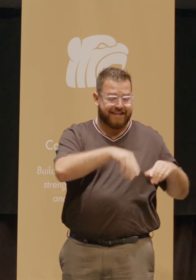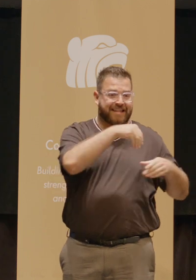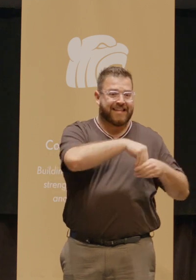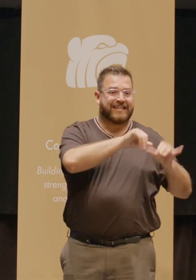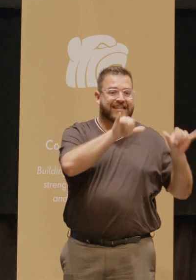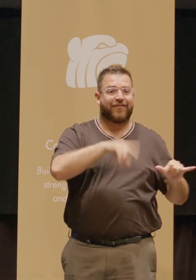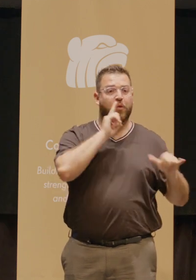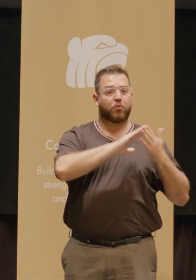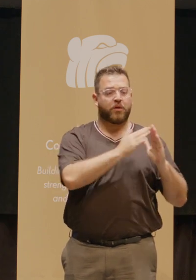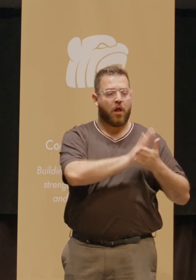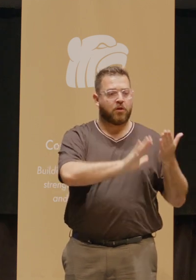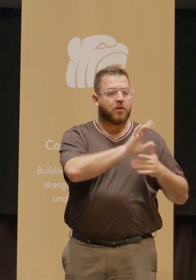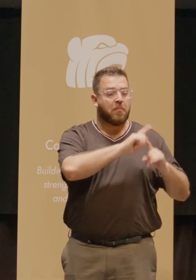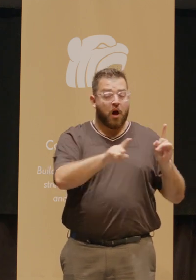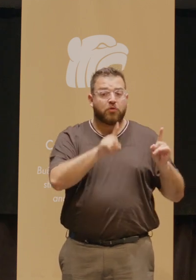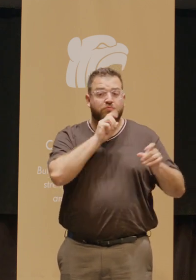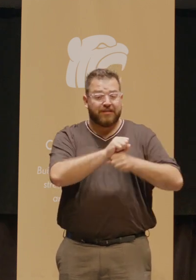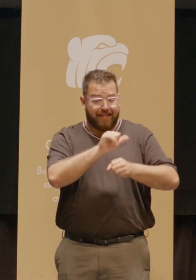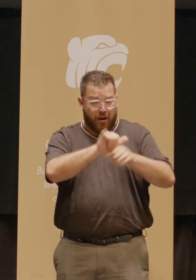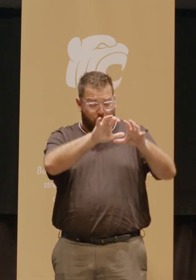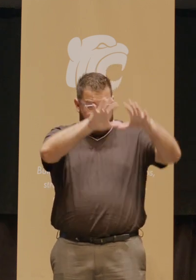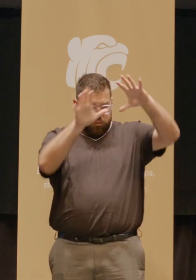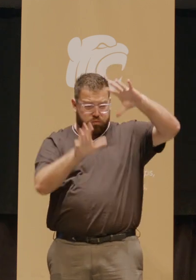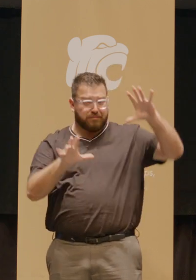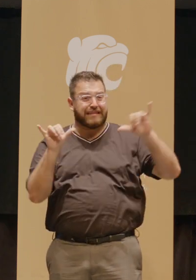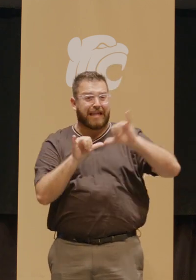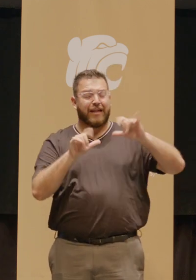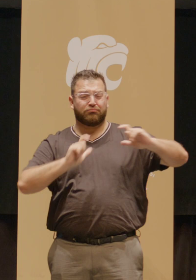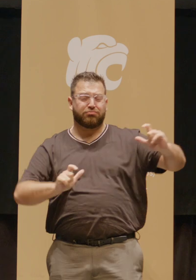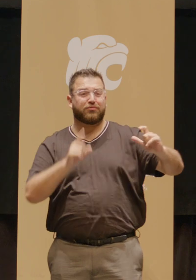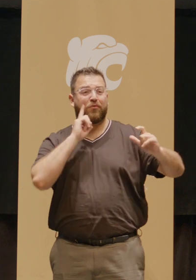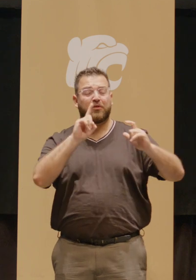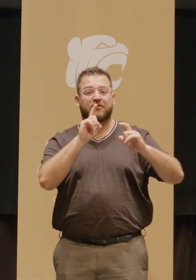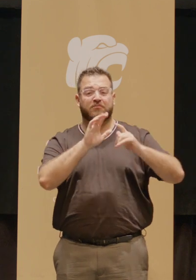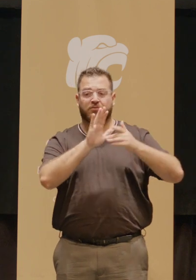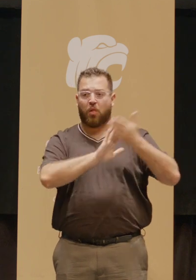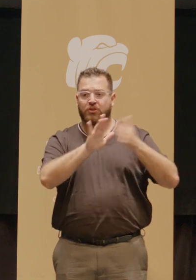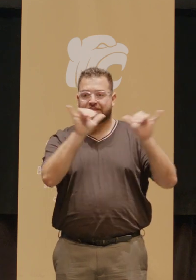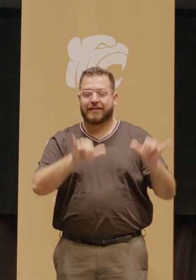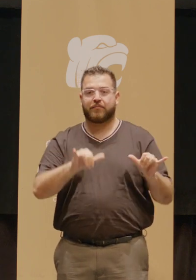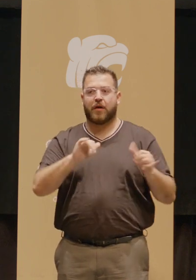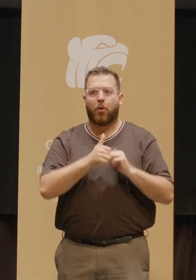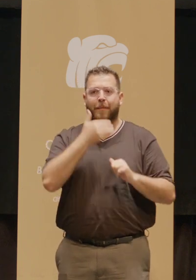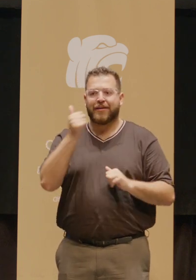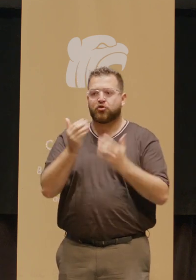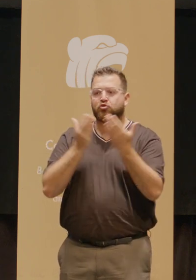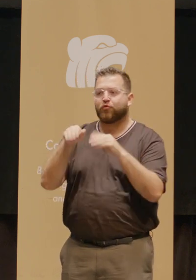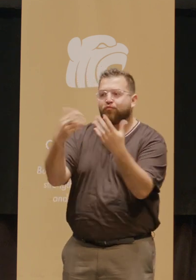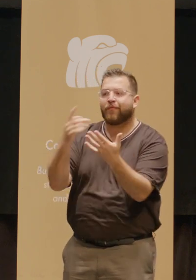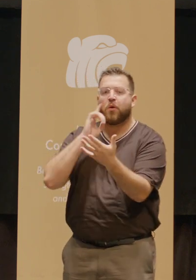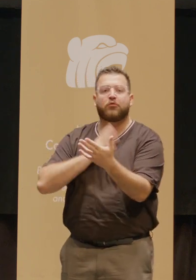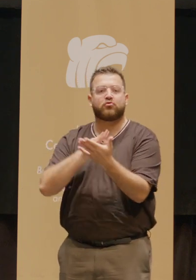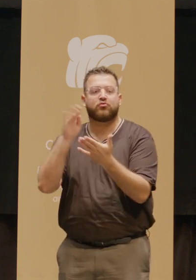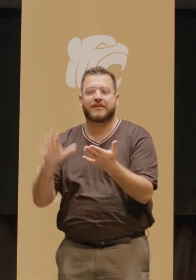of just the sheer size of the college system to better serve the students and our customers as well? And how do we align those